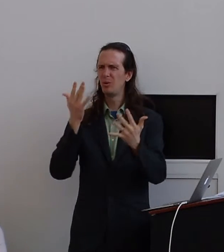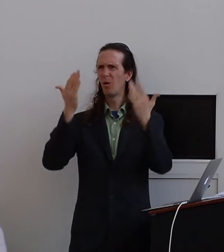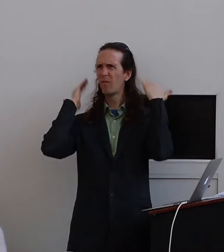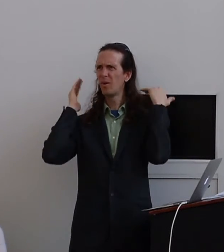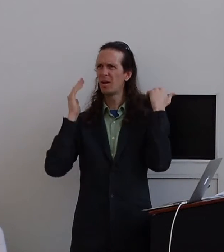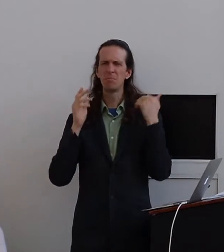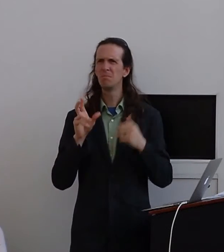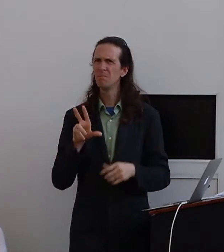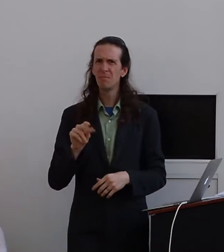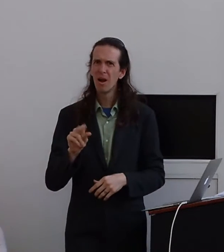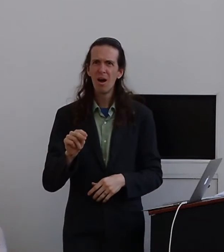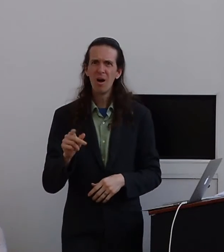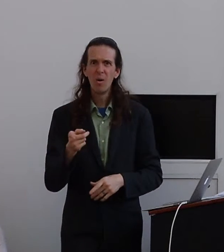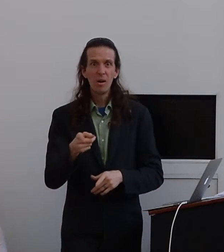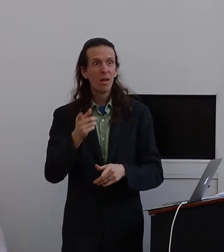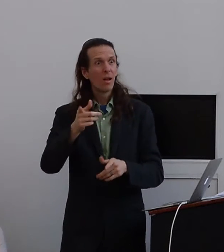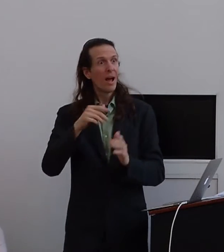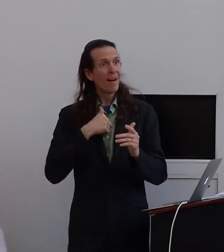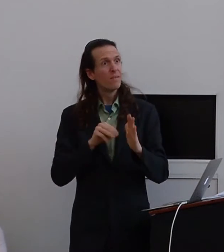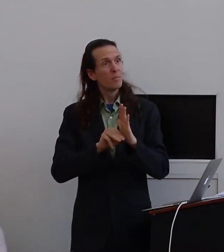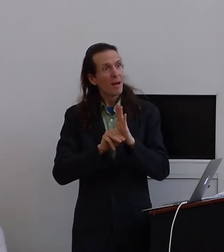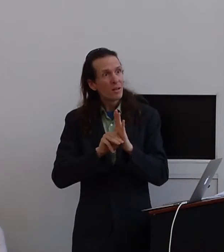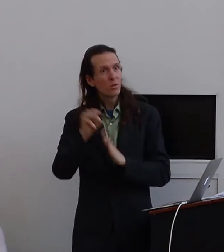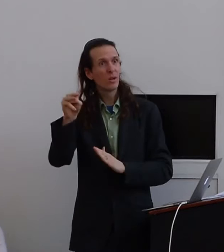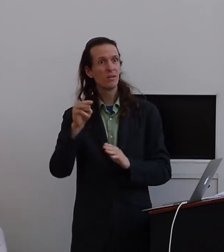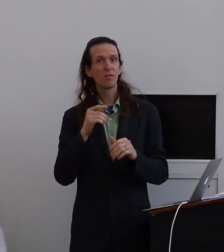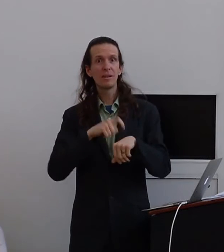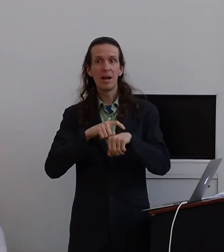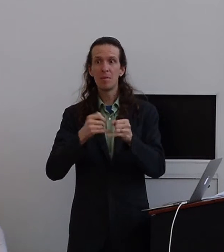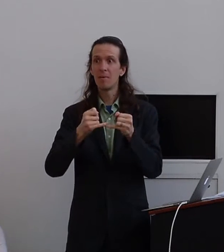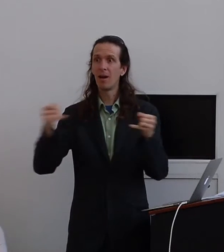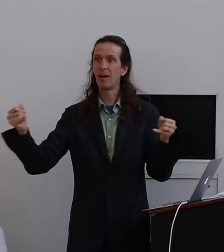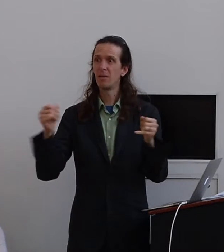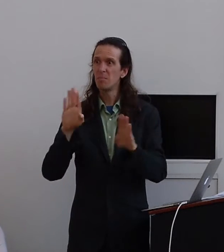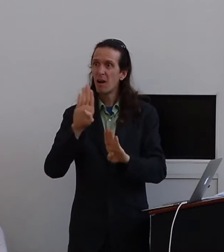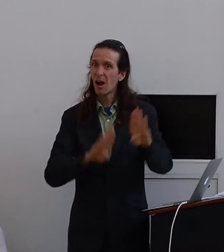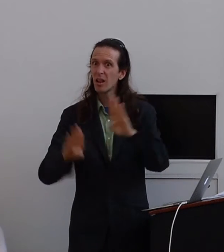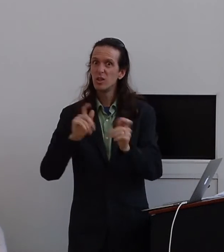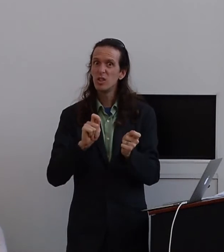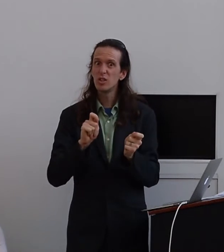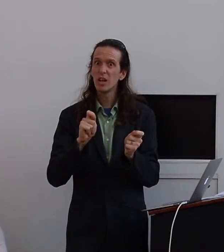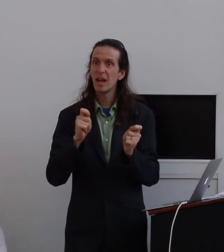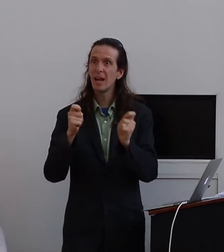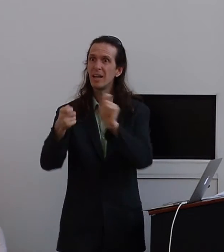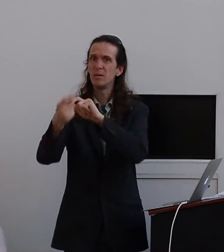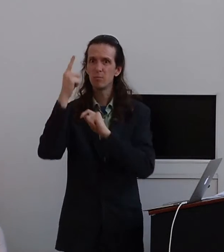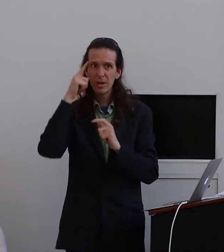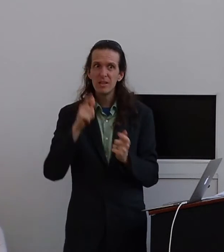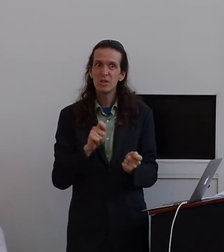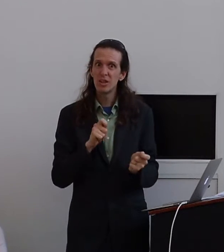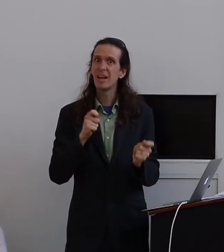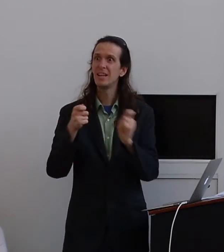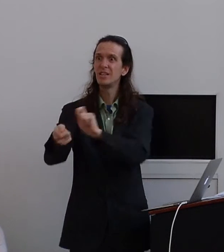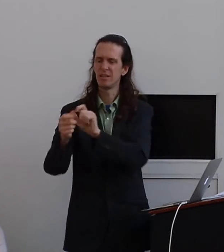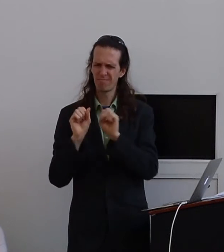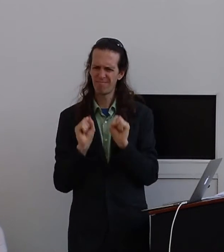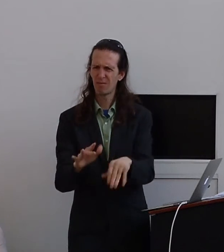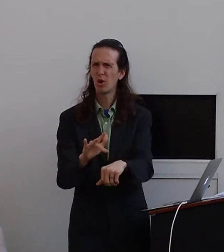they will not be as overwhelmed as you might think. Instead, there is a biological maturation timeline. In